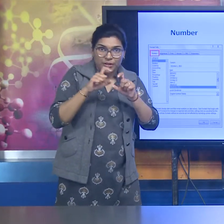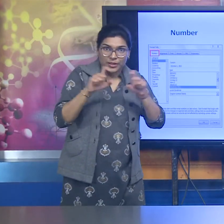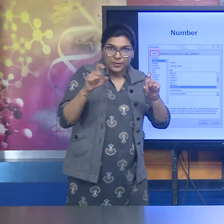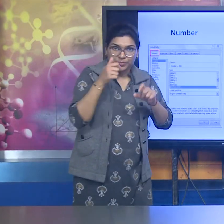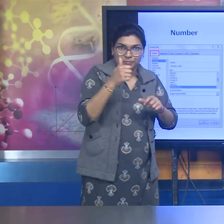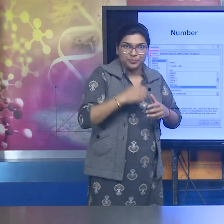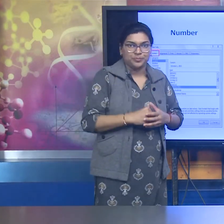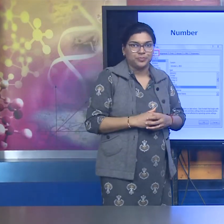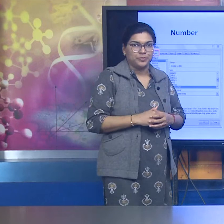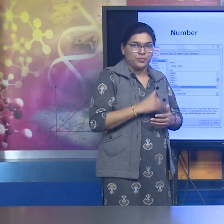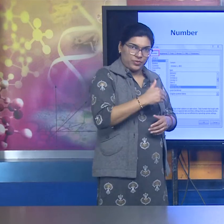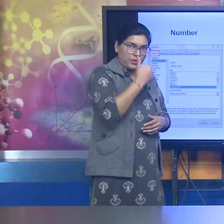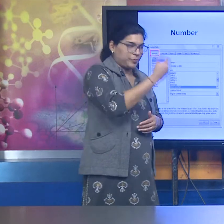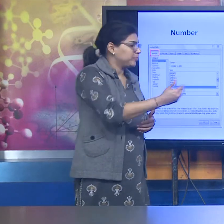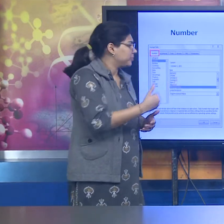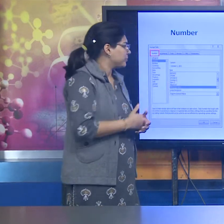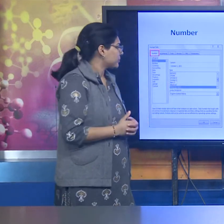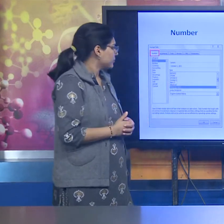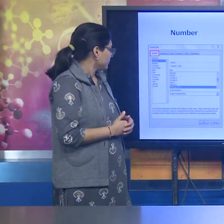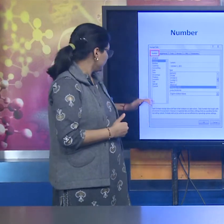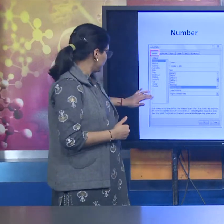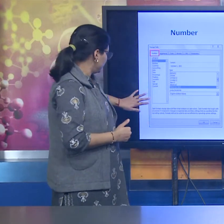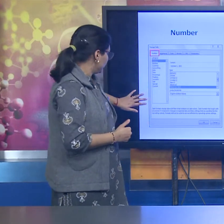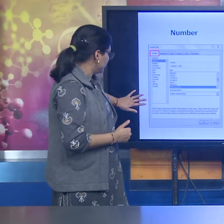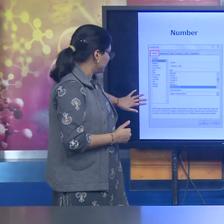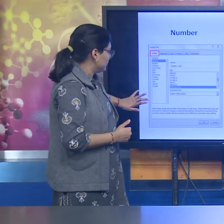it. I hope it's clear now. Let's move forward.